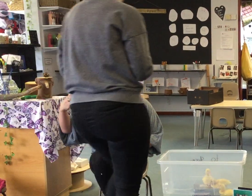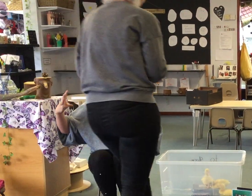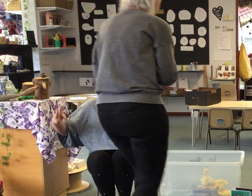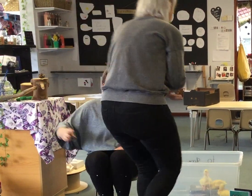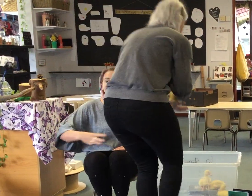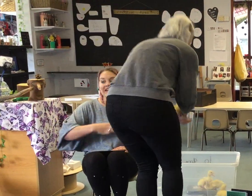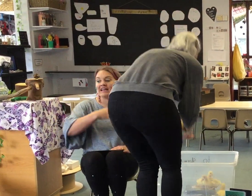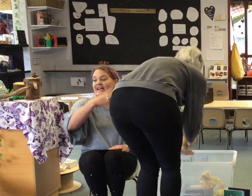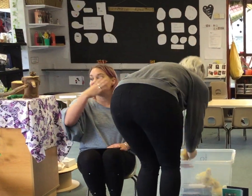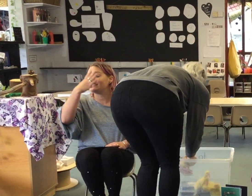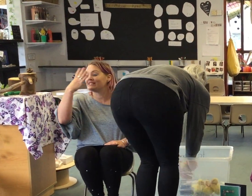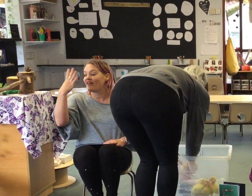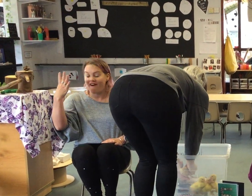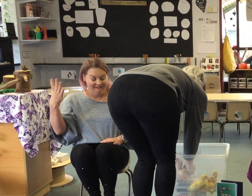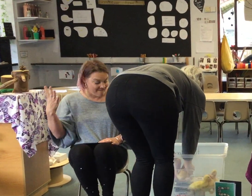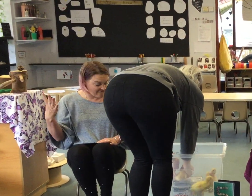One more